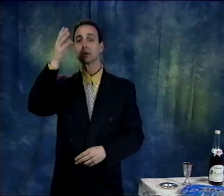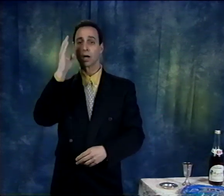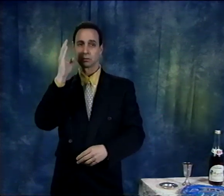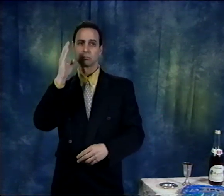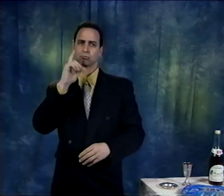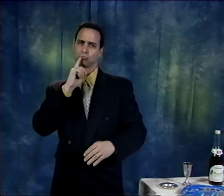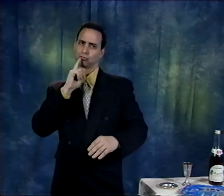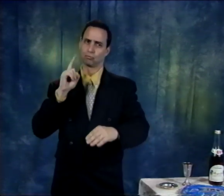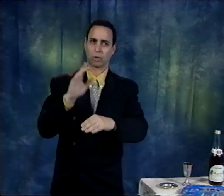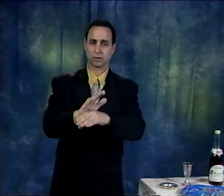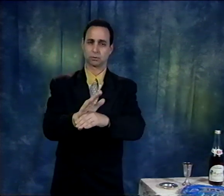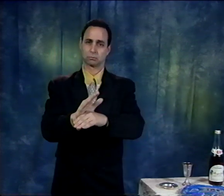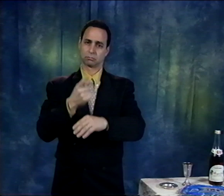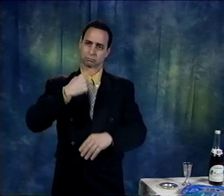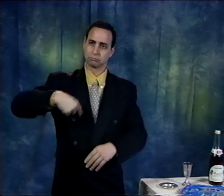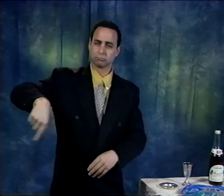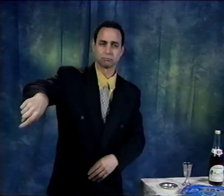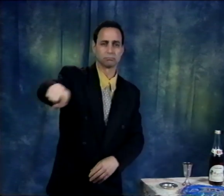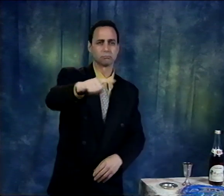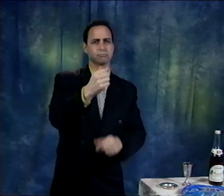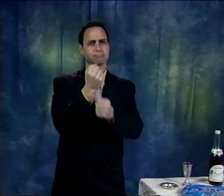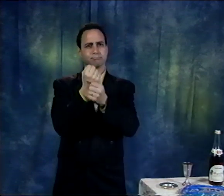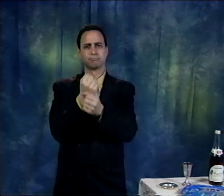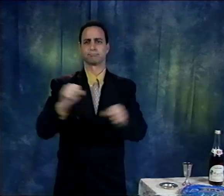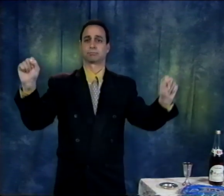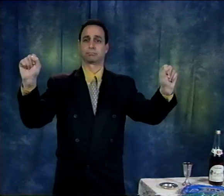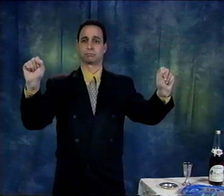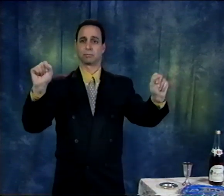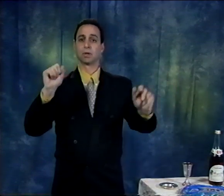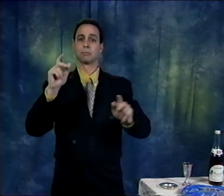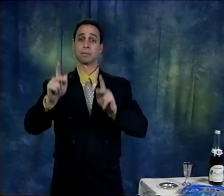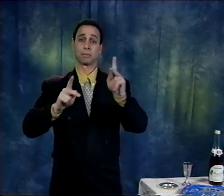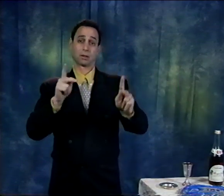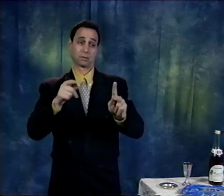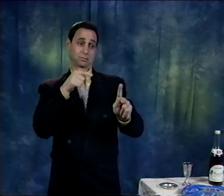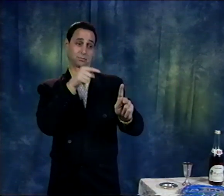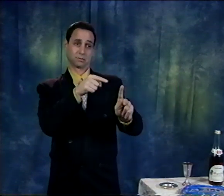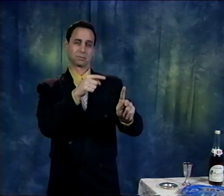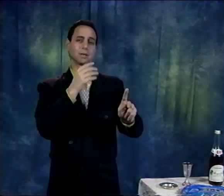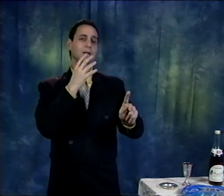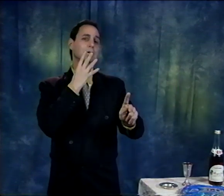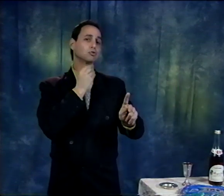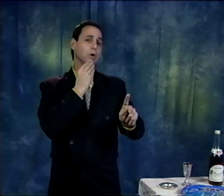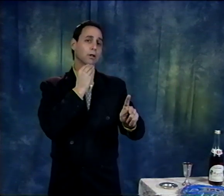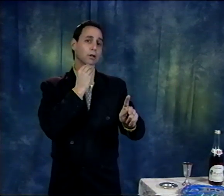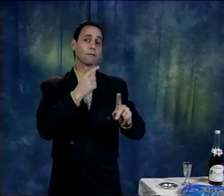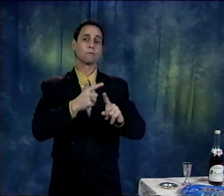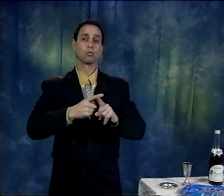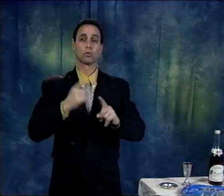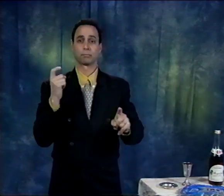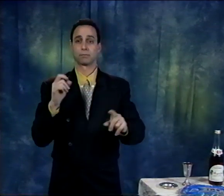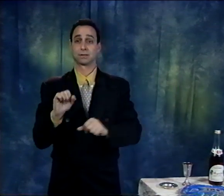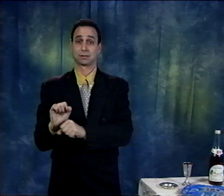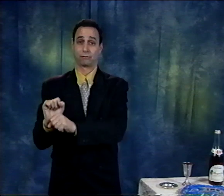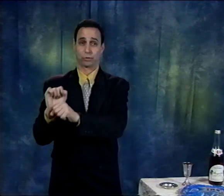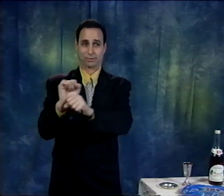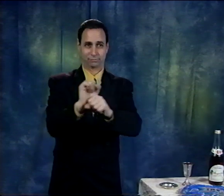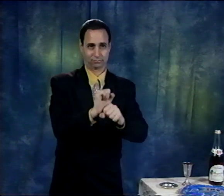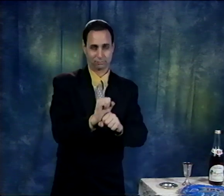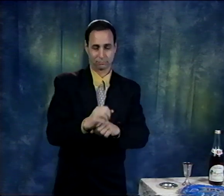that God promises to redeem the people of Israel from